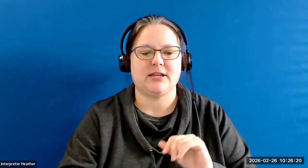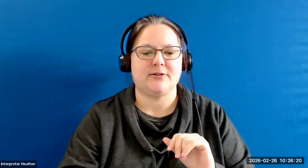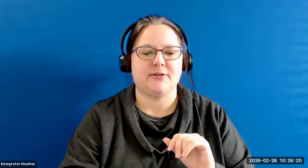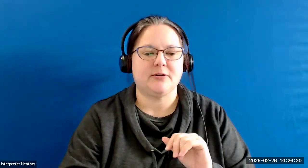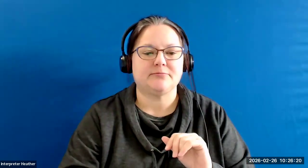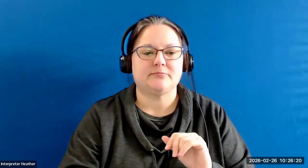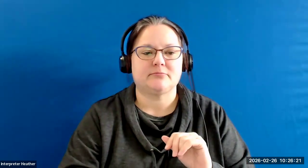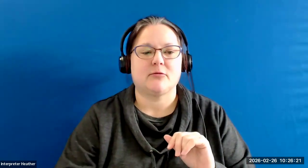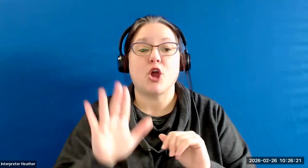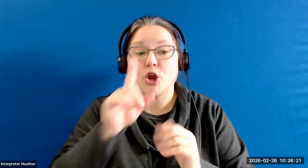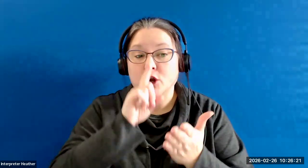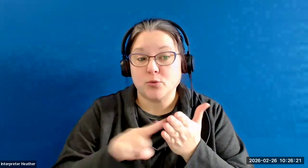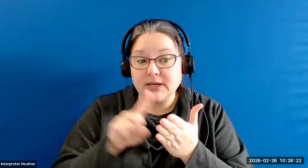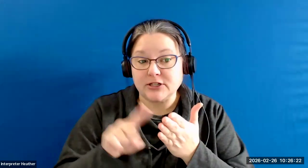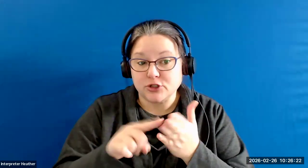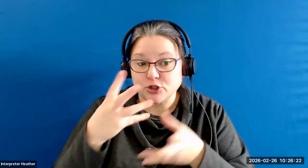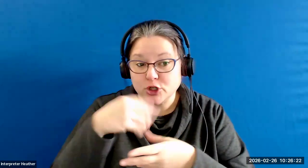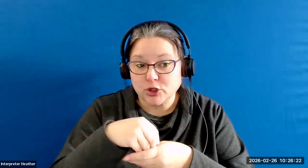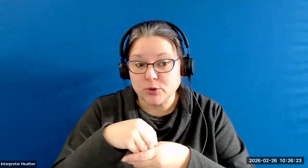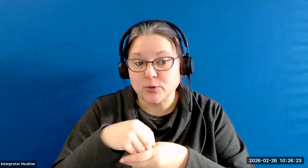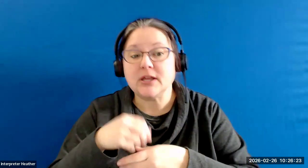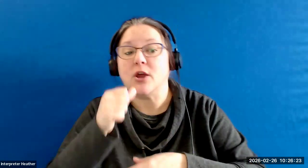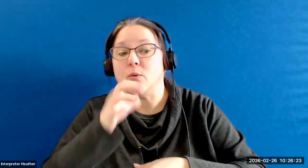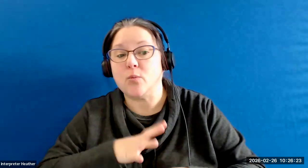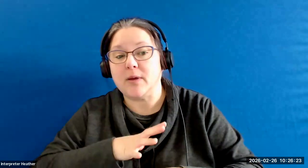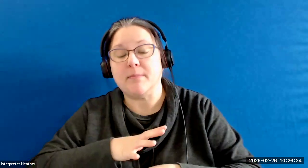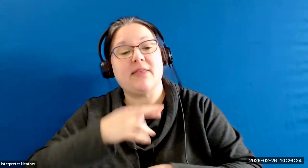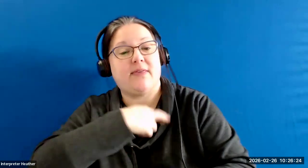Her research interests include womanist theology,